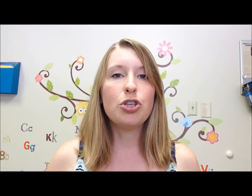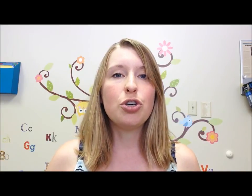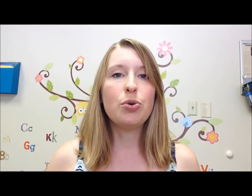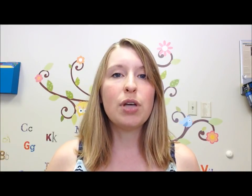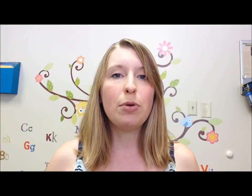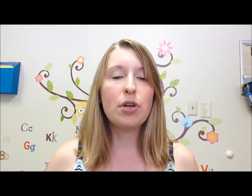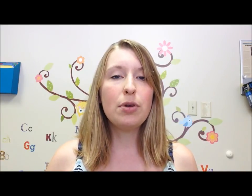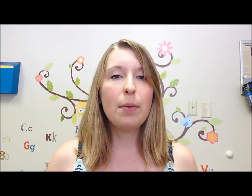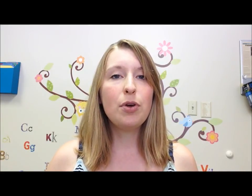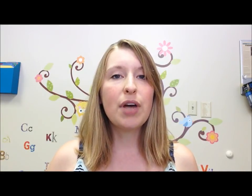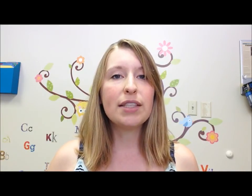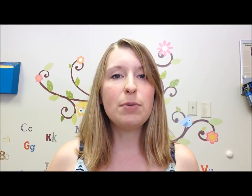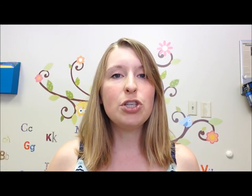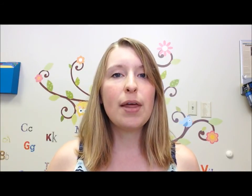to